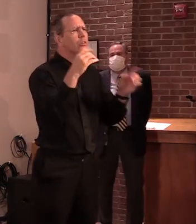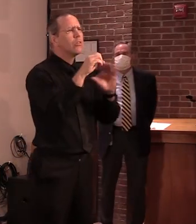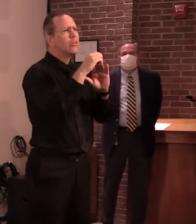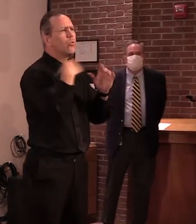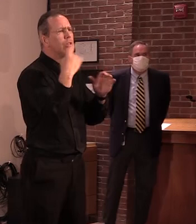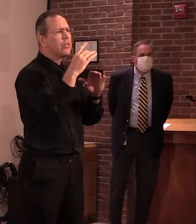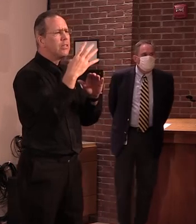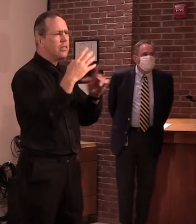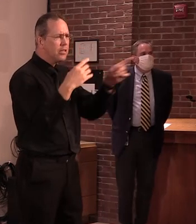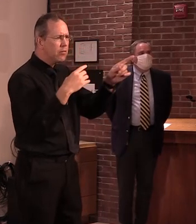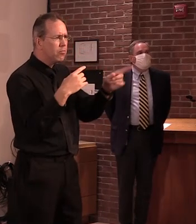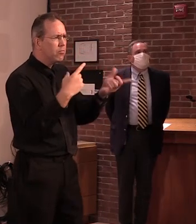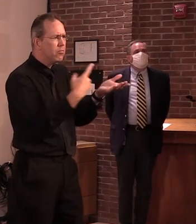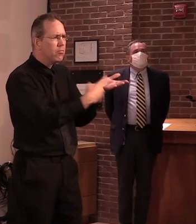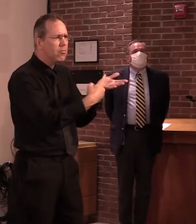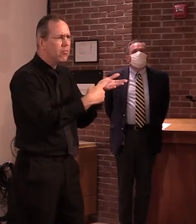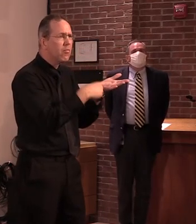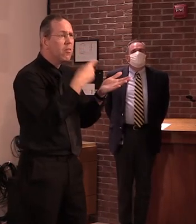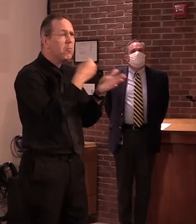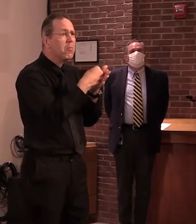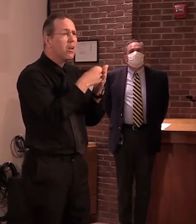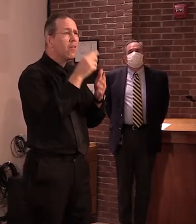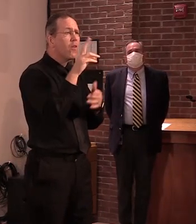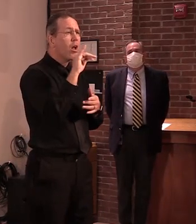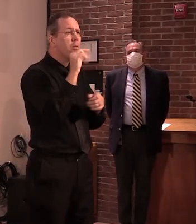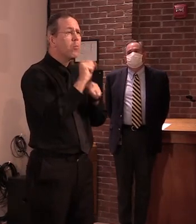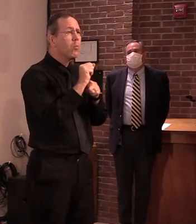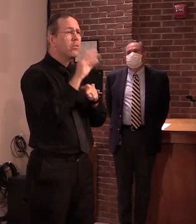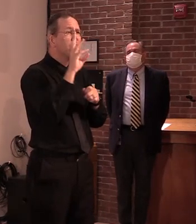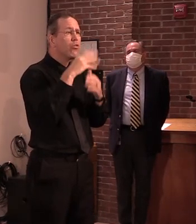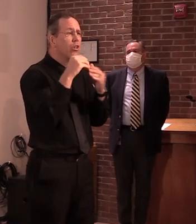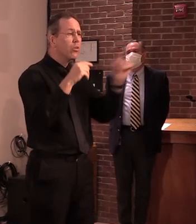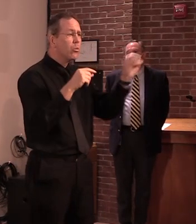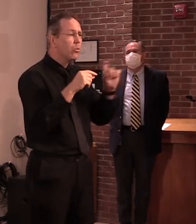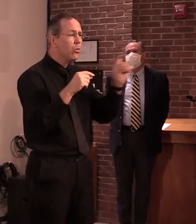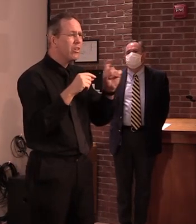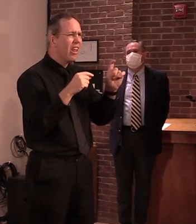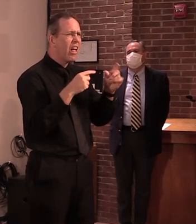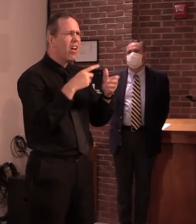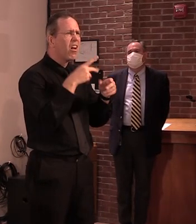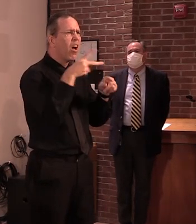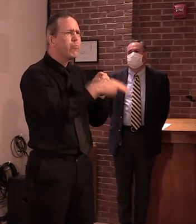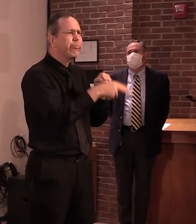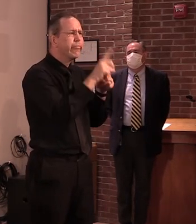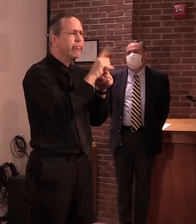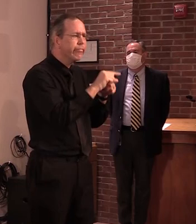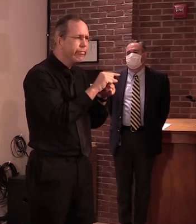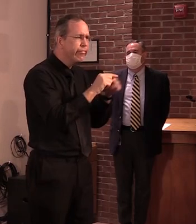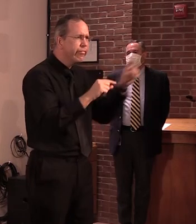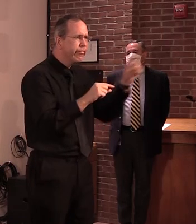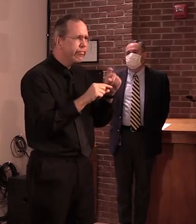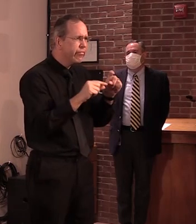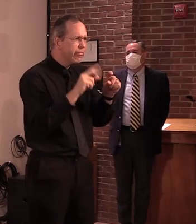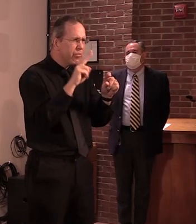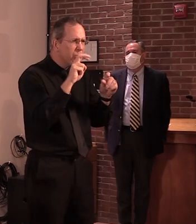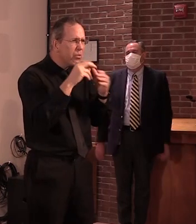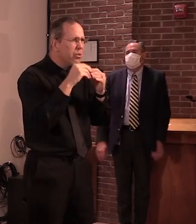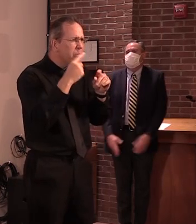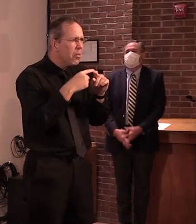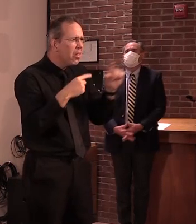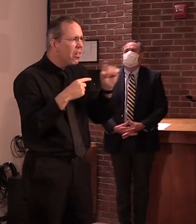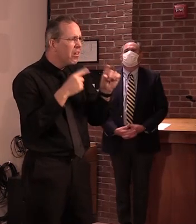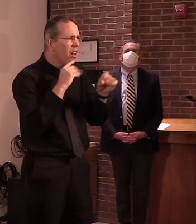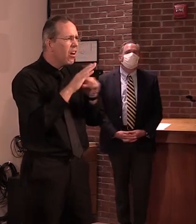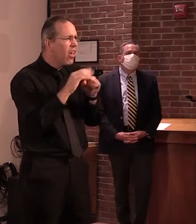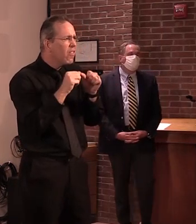benefits? Obviously, Republicans are trying to shave that down to something more like two. Democrats want to extend it through the end of the year. If you had your druthers and